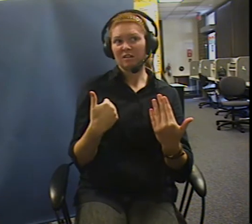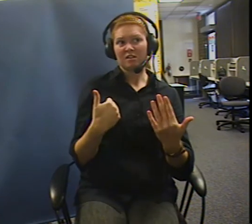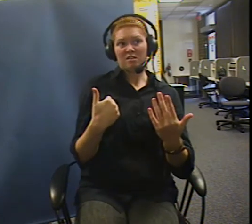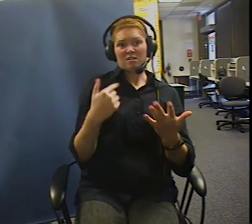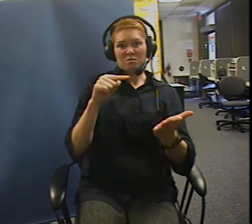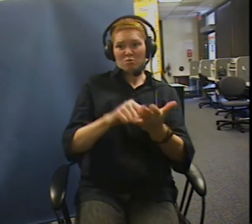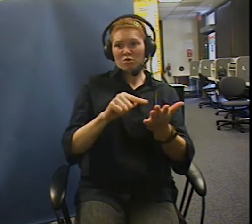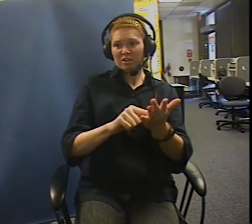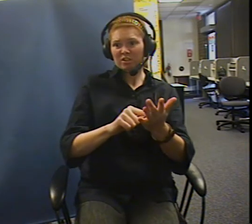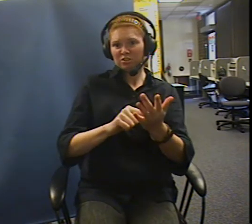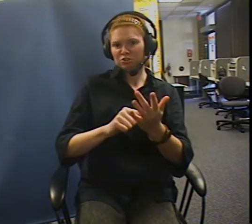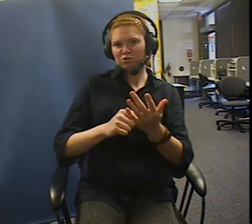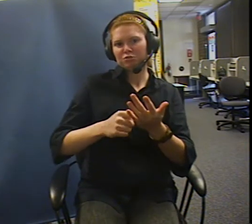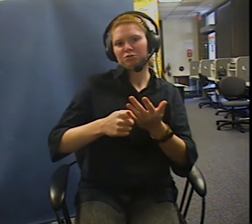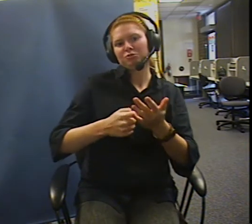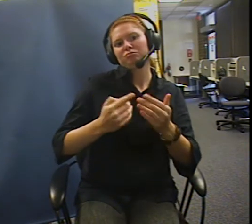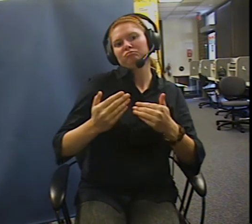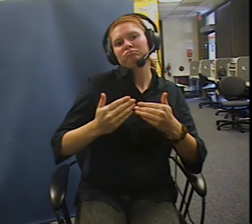ownership extremely affordable.